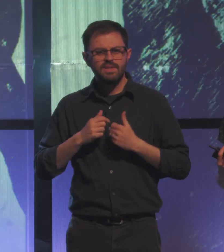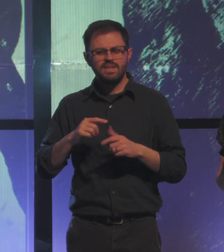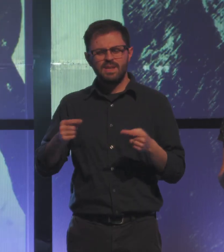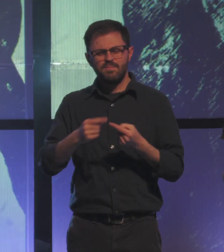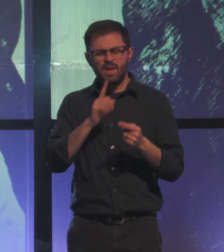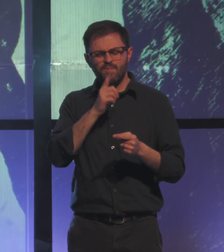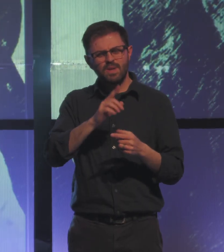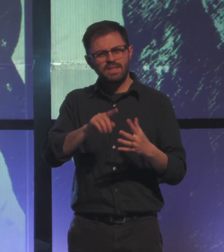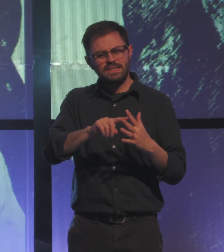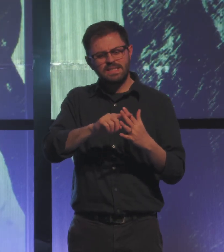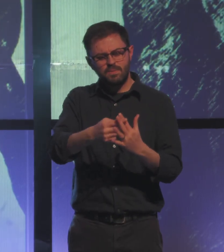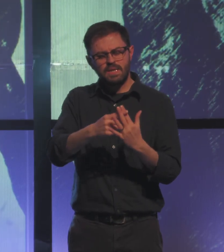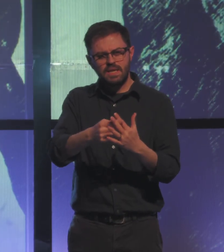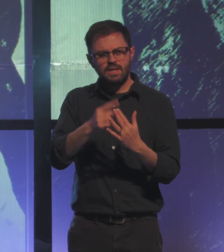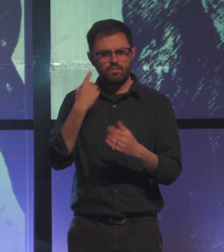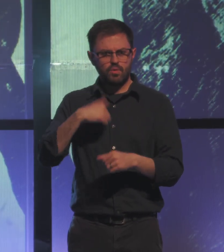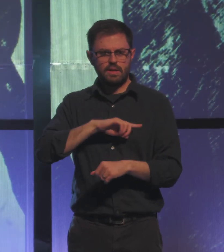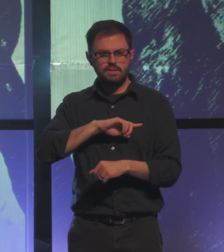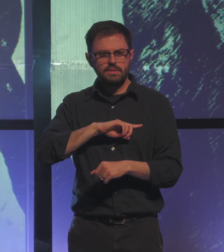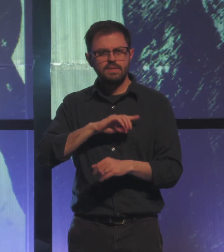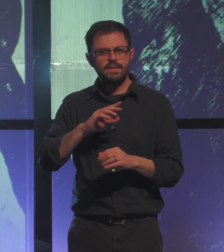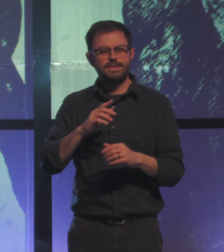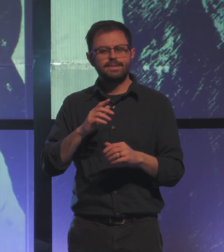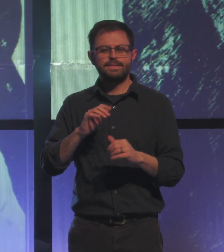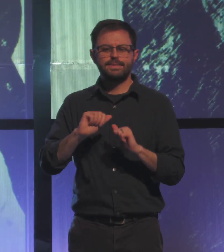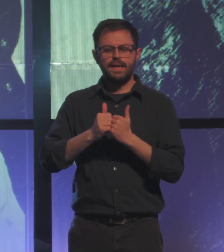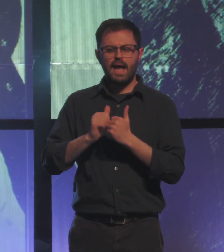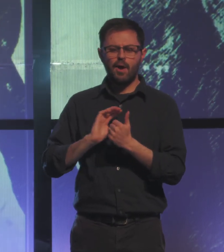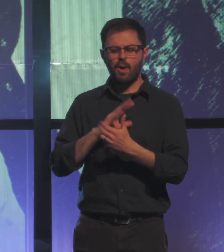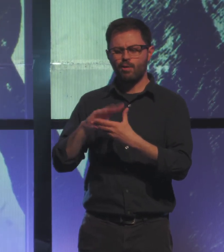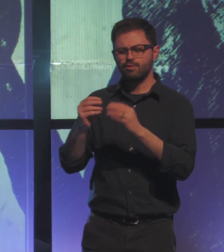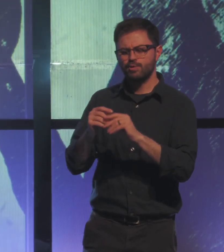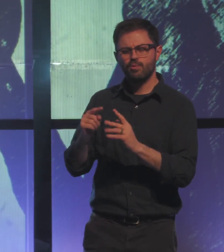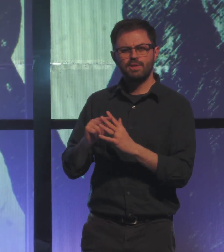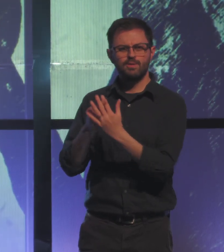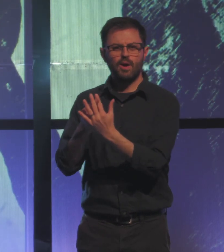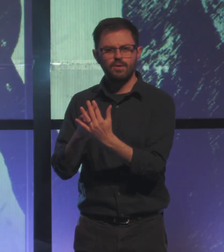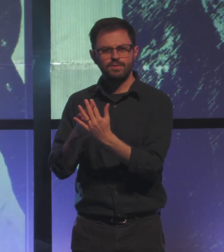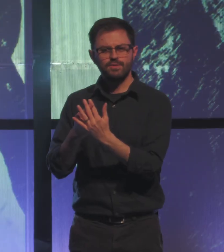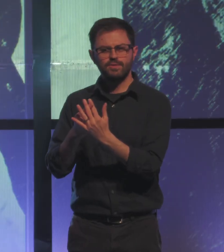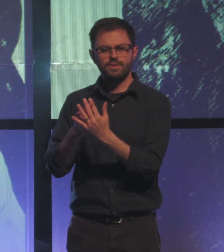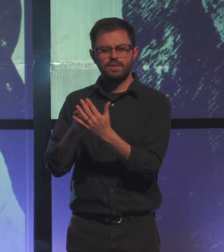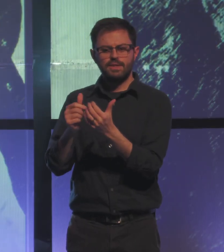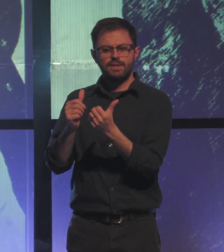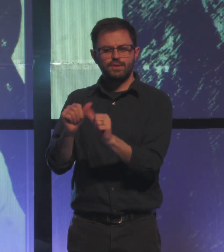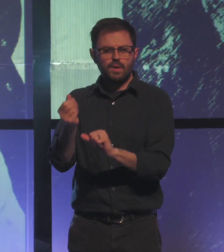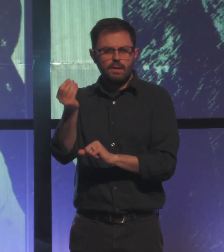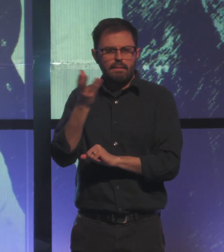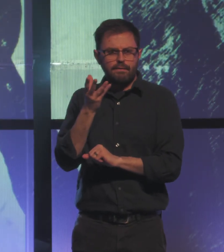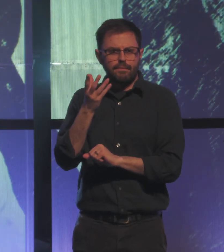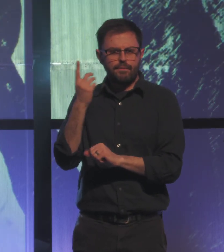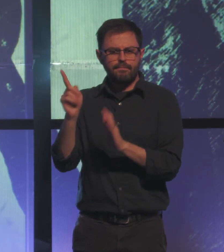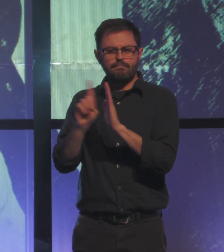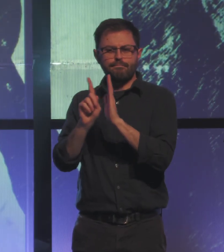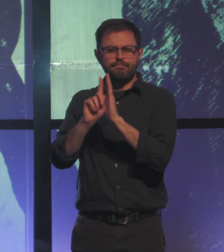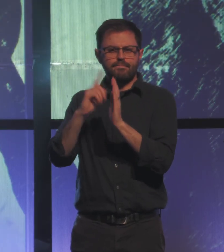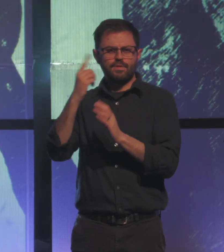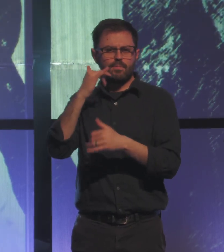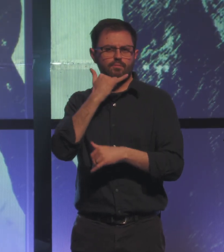when we realize, ouch. It's trying to tell us something. It's trying to get our attention.